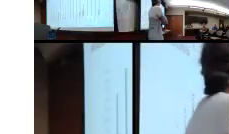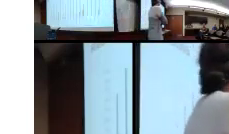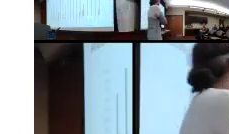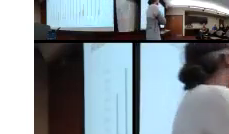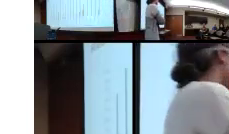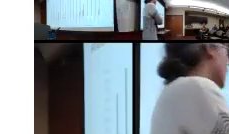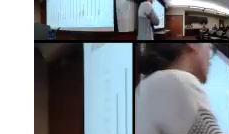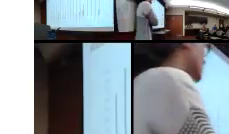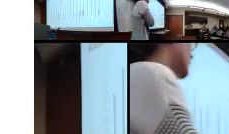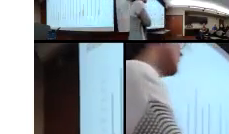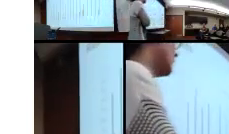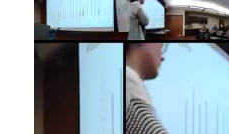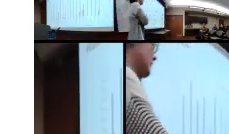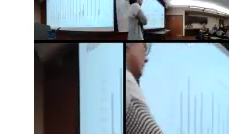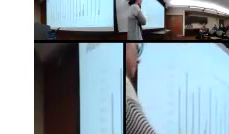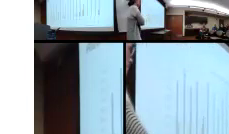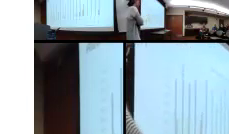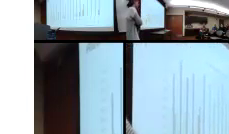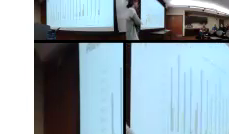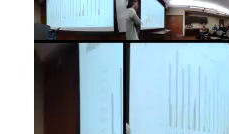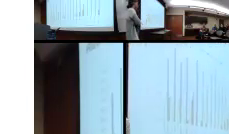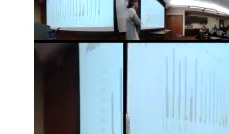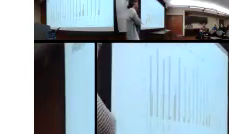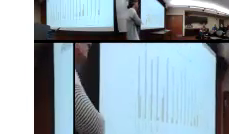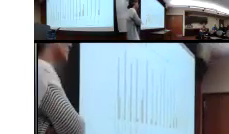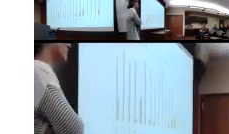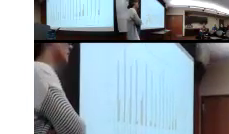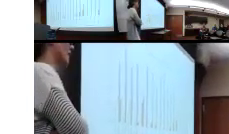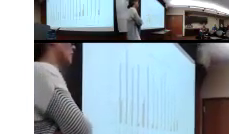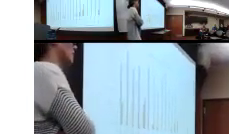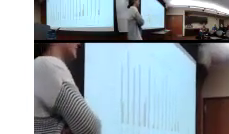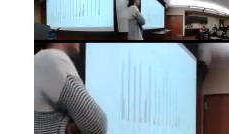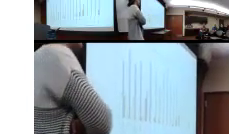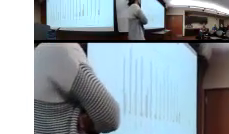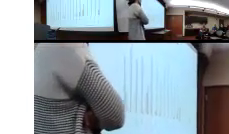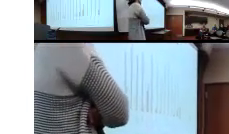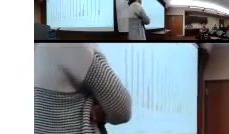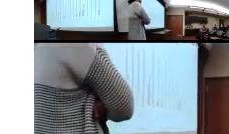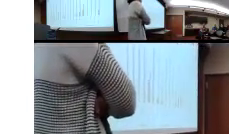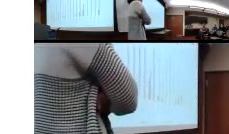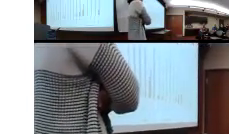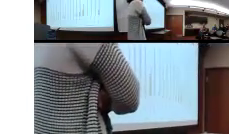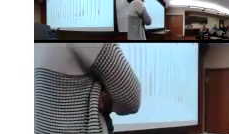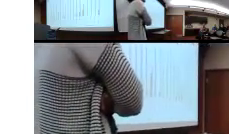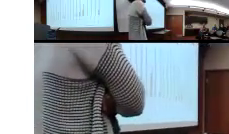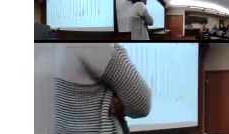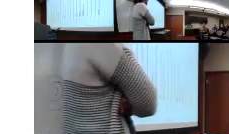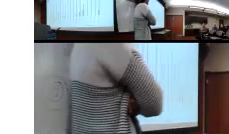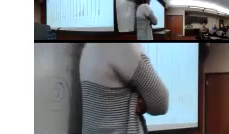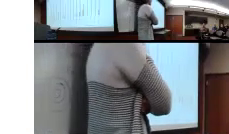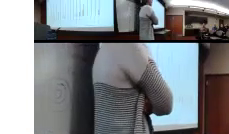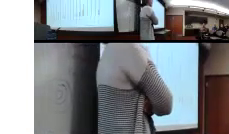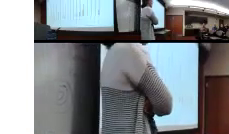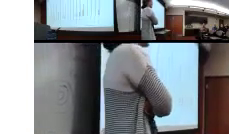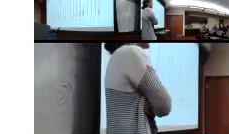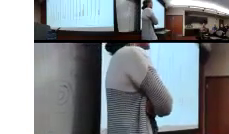among native sites. In all the work I've done and the literature I've seen, there's no indication that that's typical. That said, it's